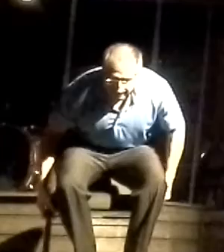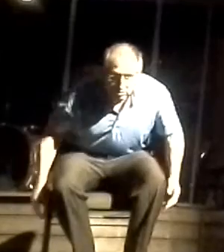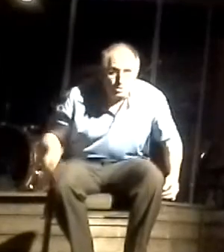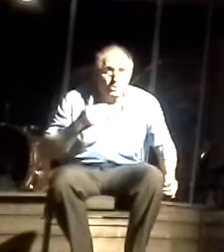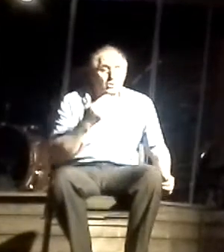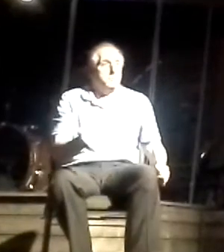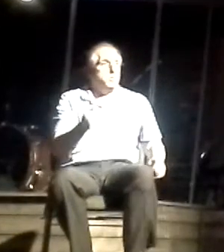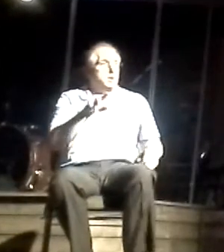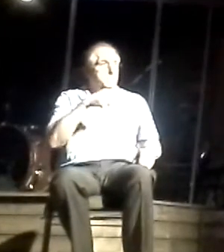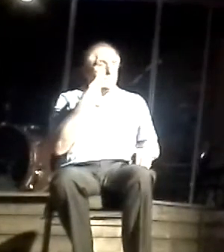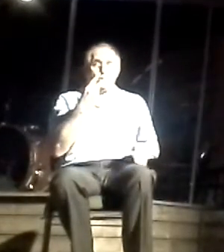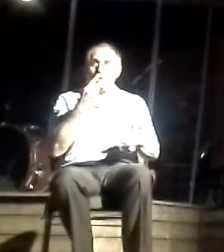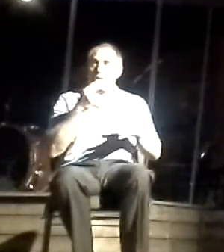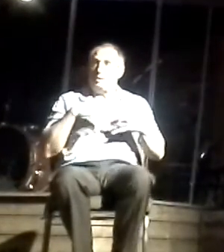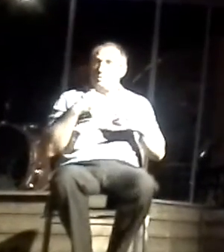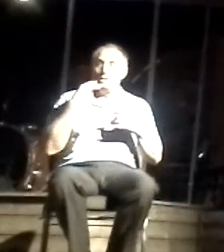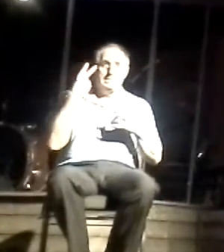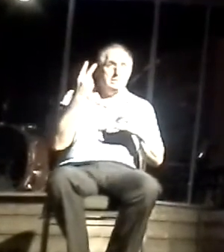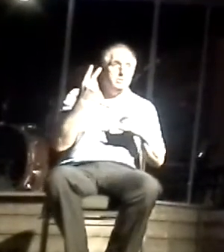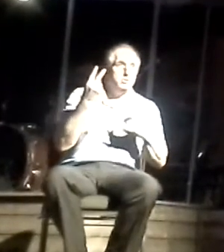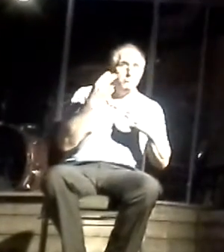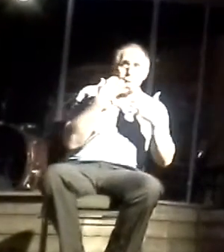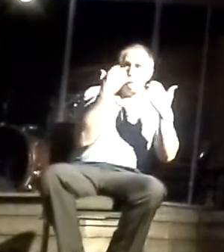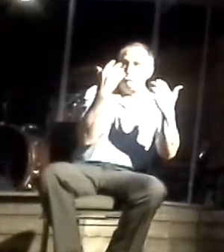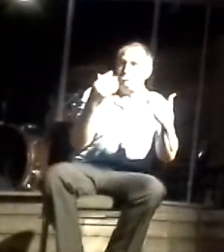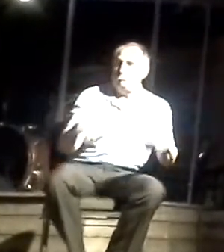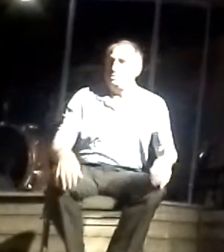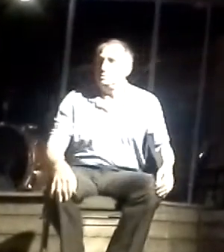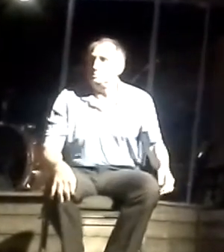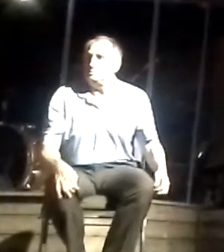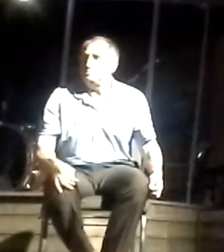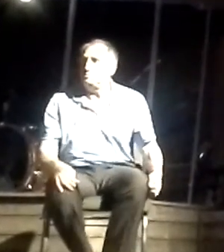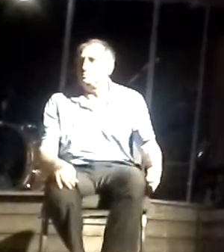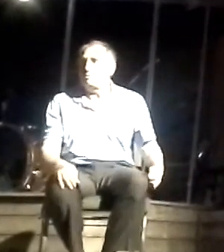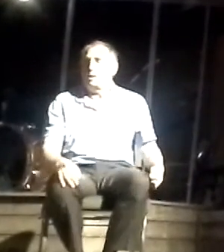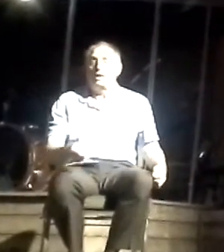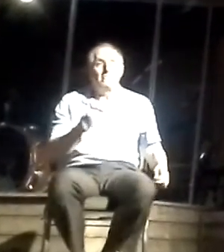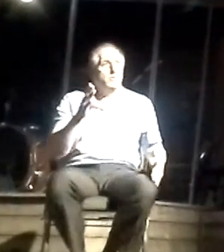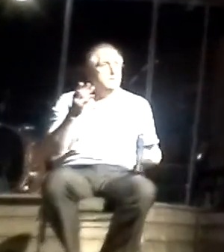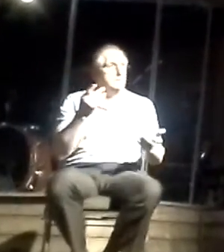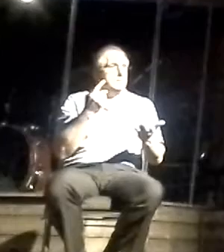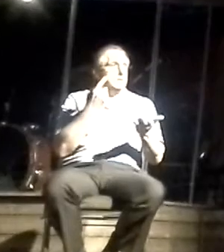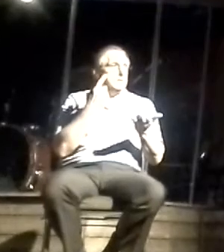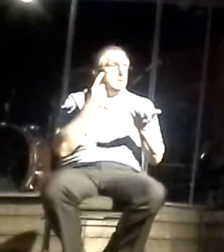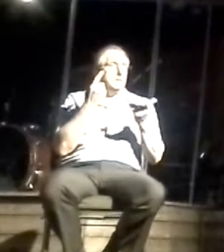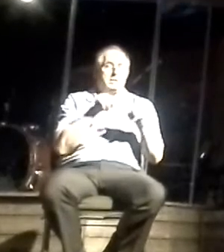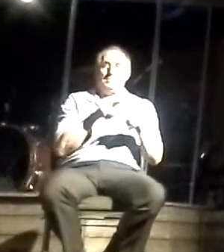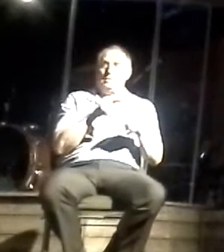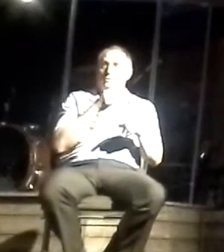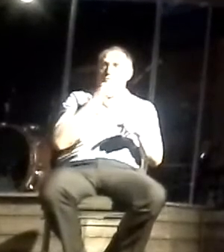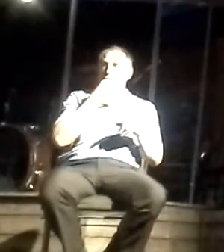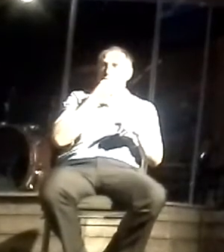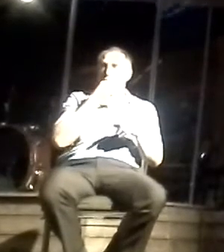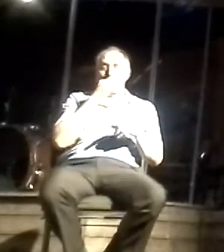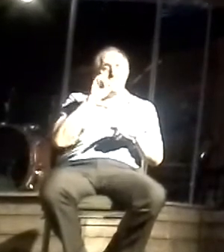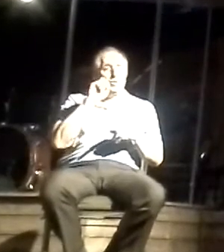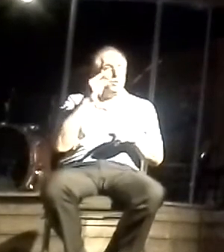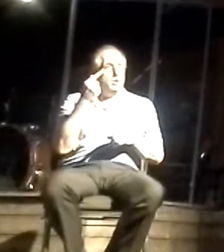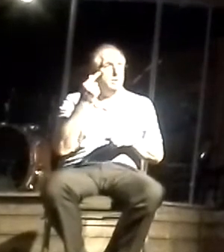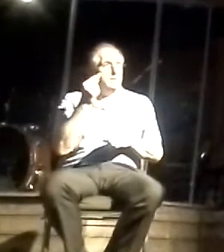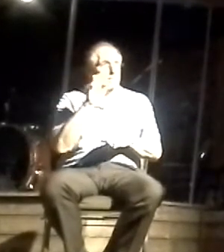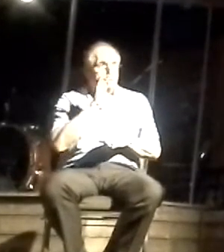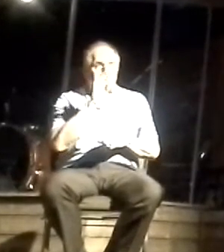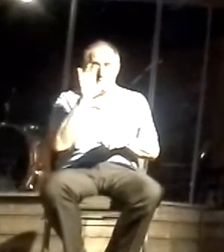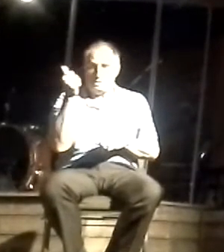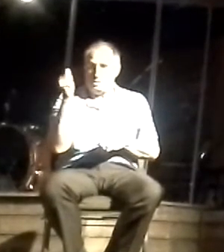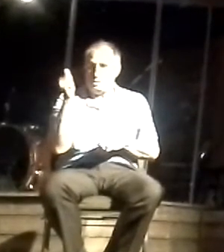Well, good morning, Pure Heart. I'm glad to see everybody in the house this morning. We got a few things coming up I'm super excited about. In August, August 9th